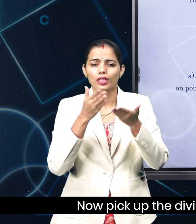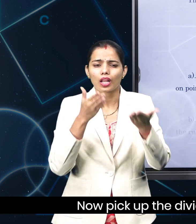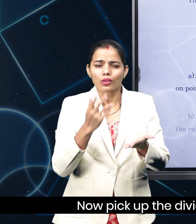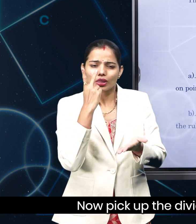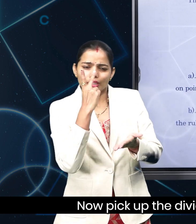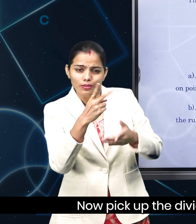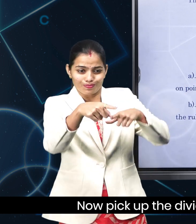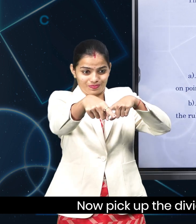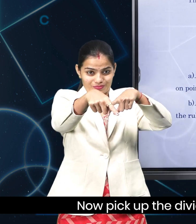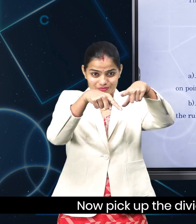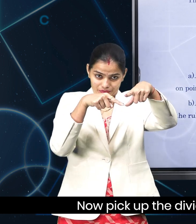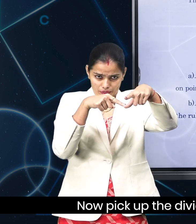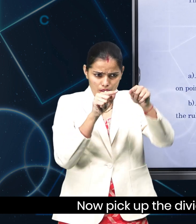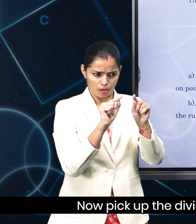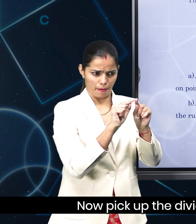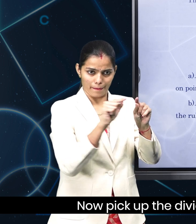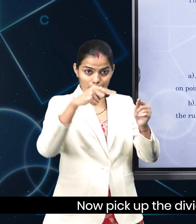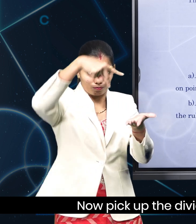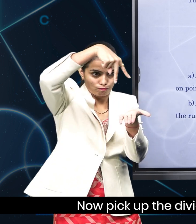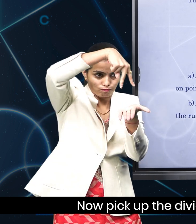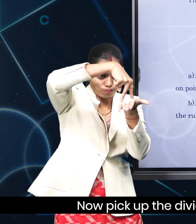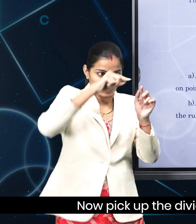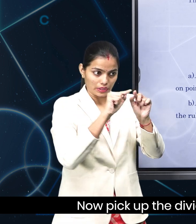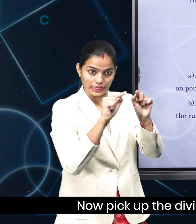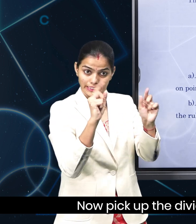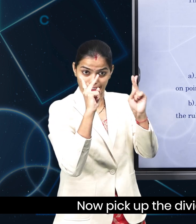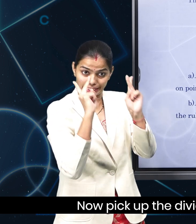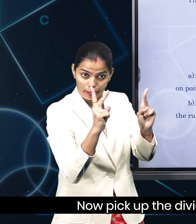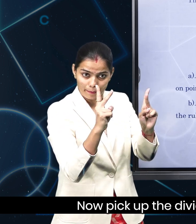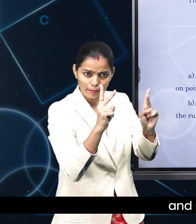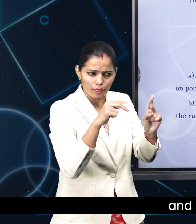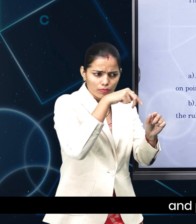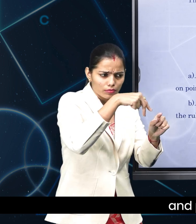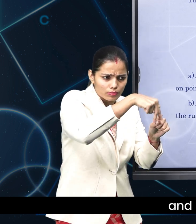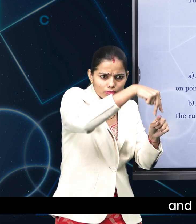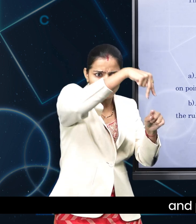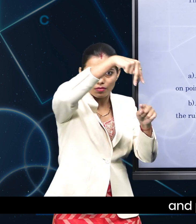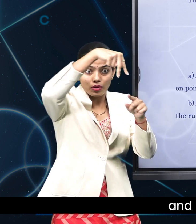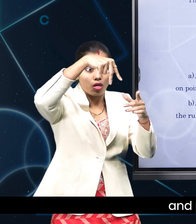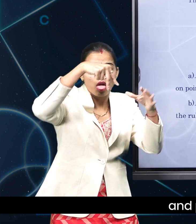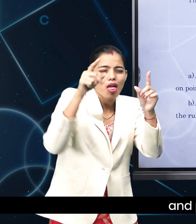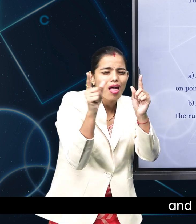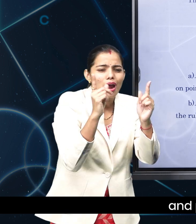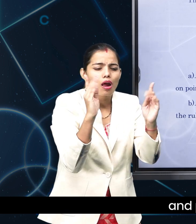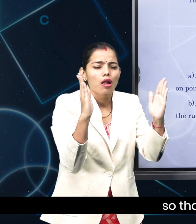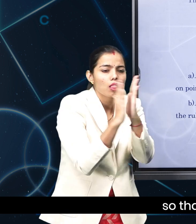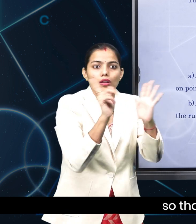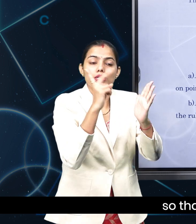Now pick up the divider without disturbing the opening and place it on the ruler so that